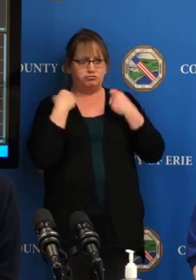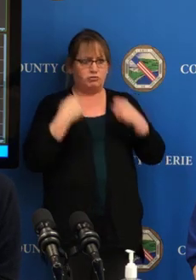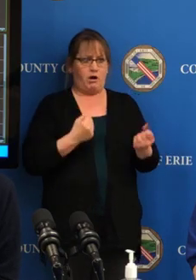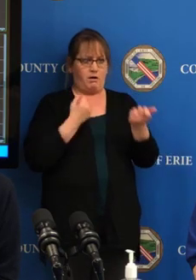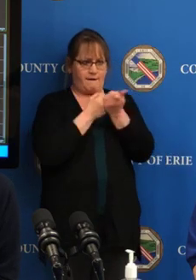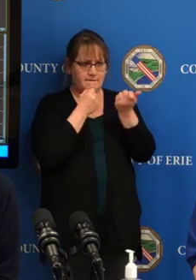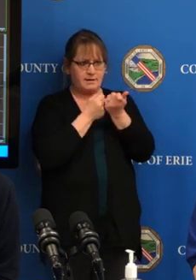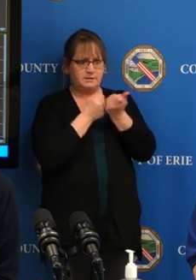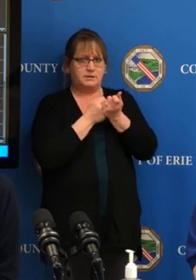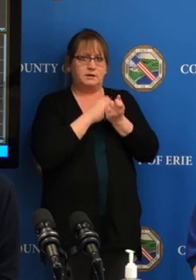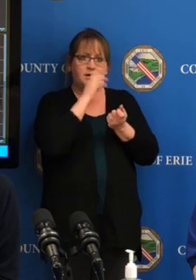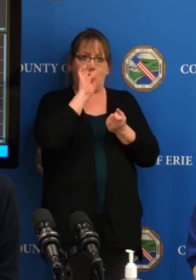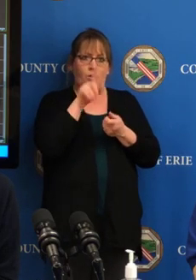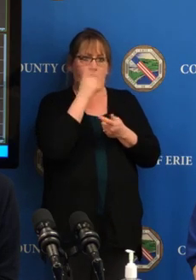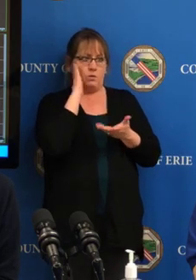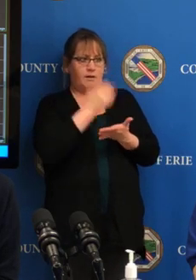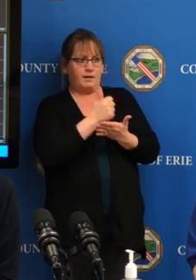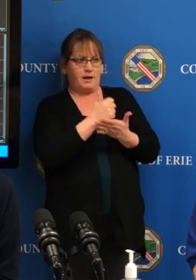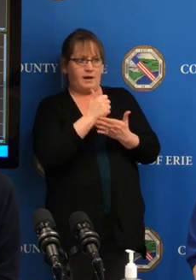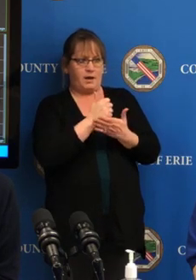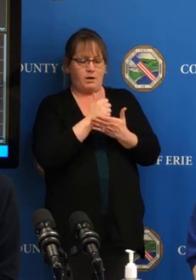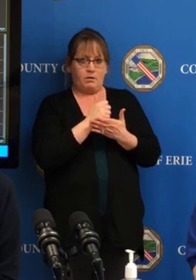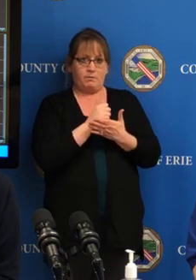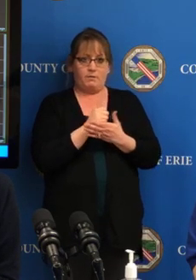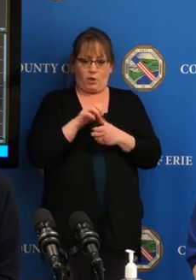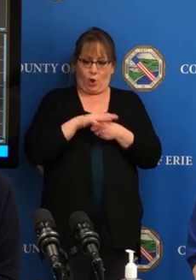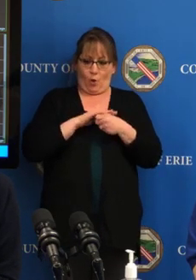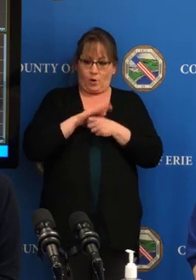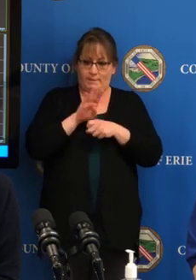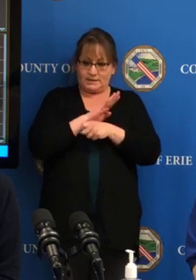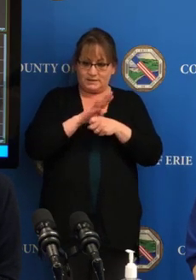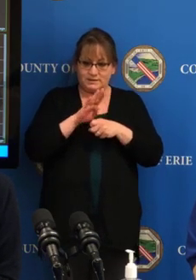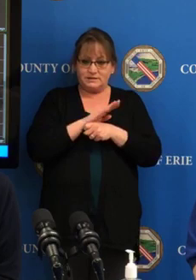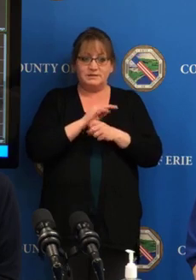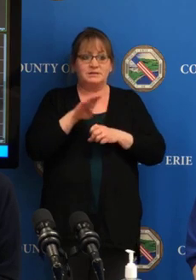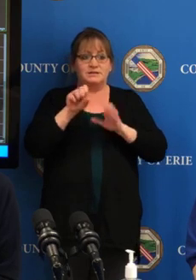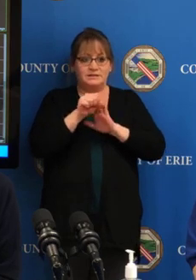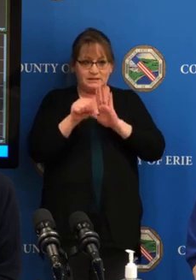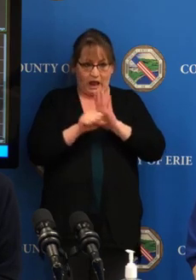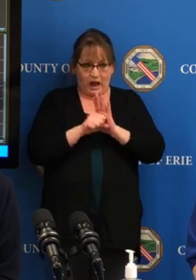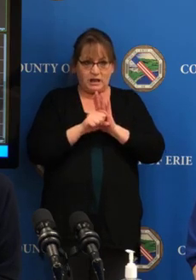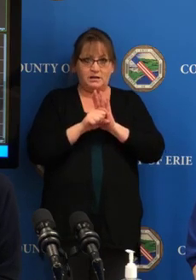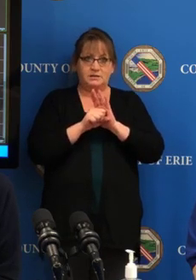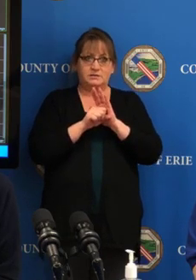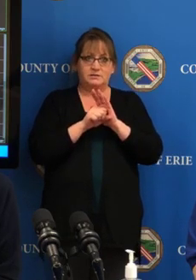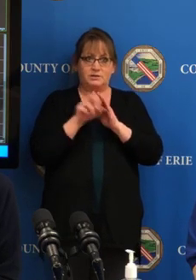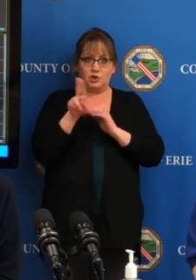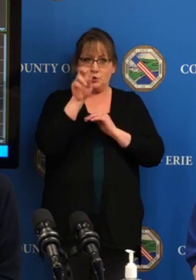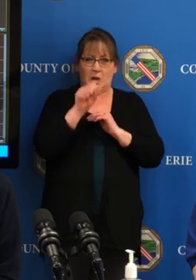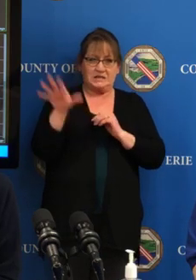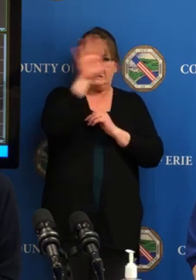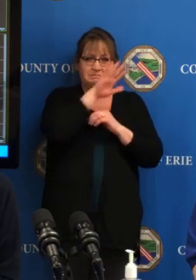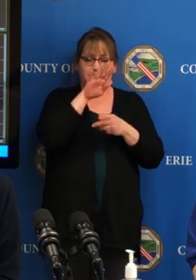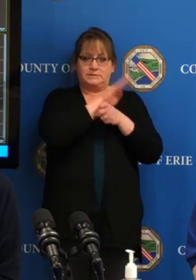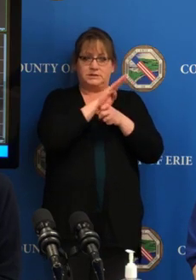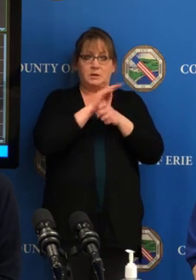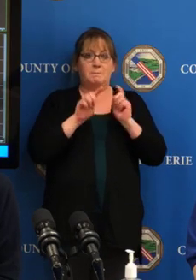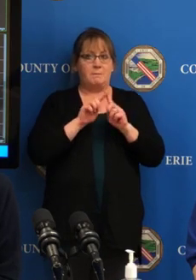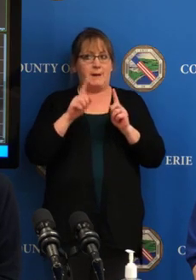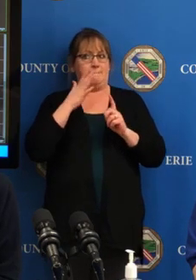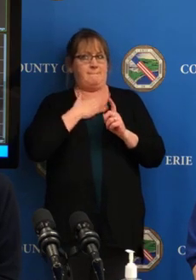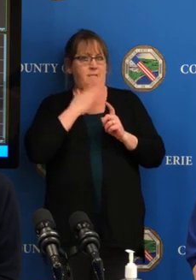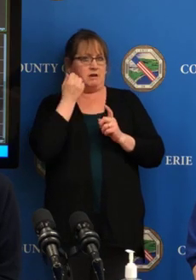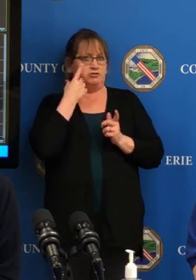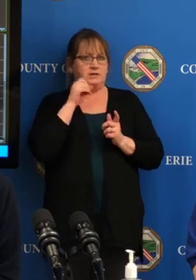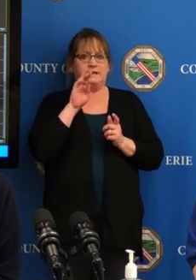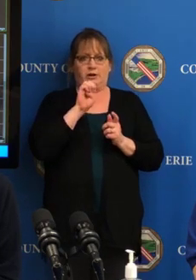only local businesses, national businesses, states, but it's my understanding that Erie County will be part of that